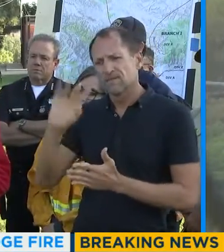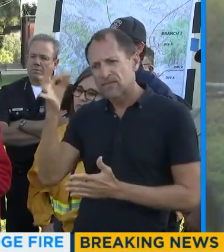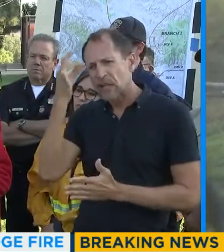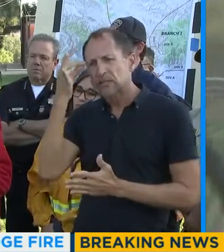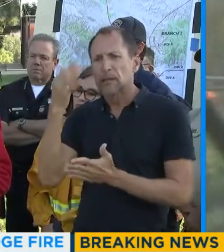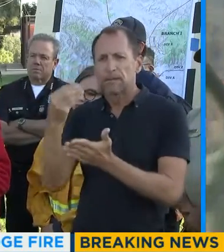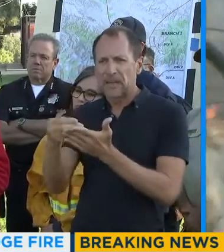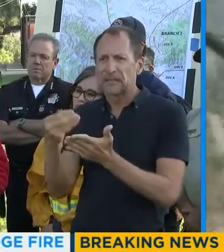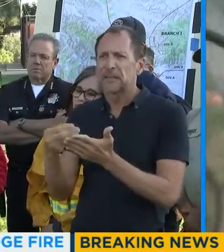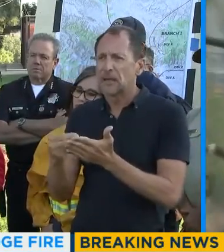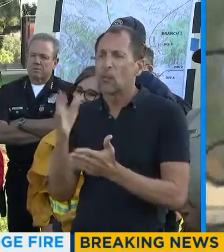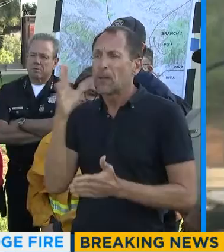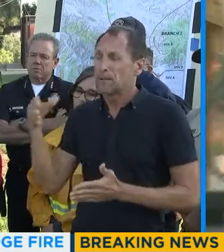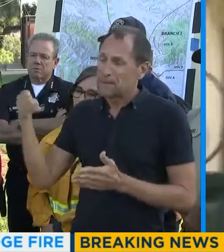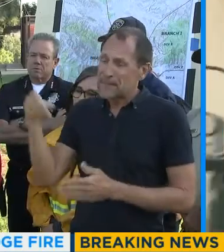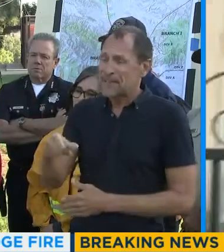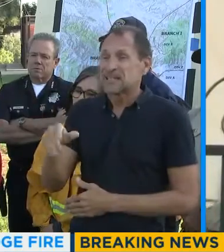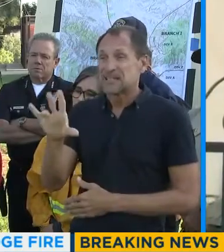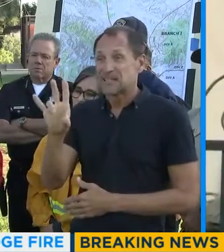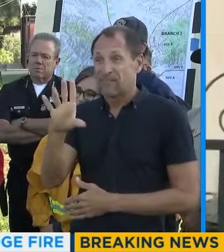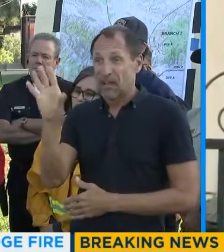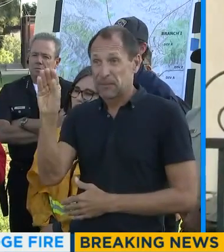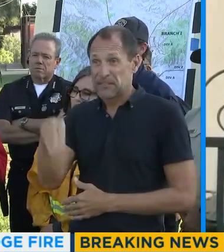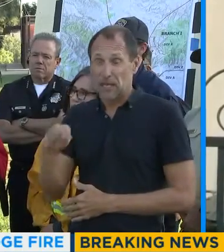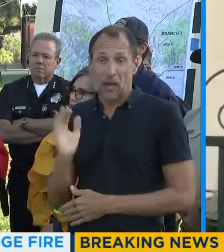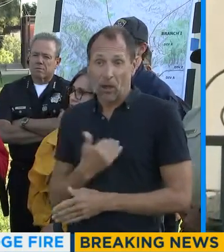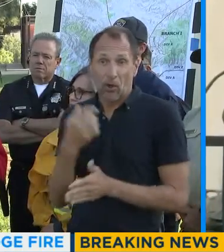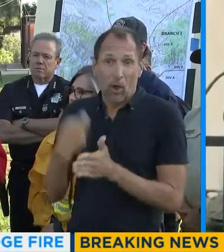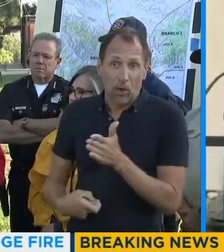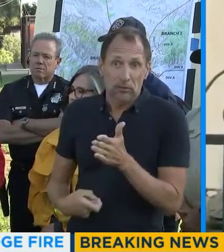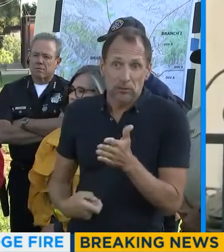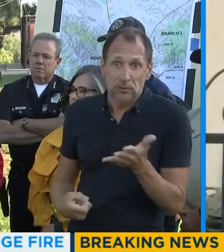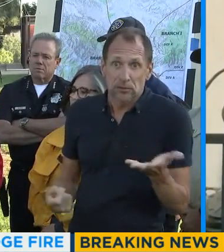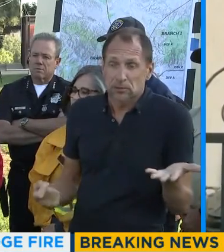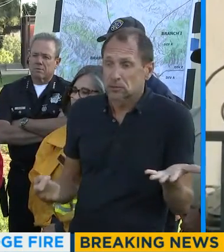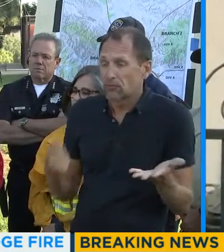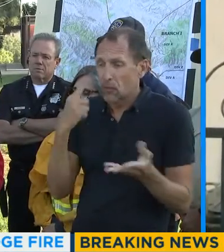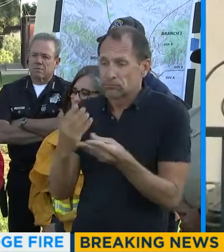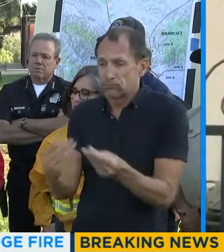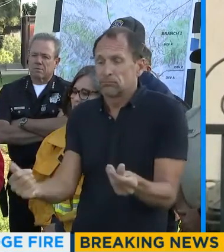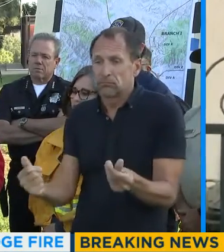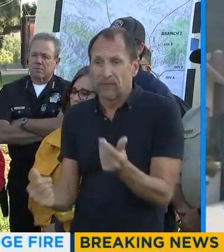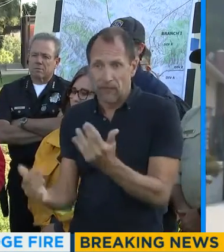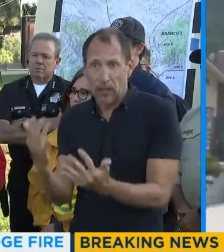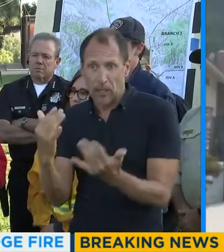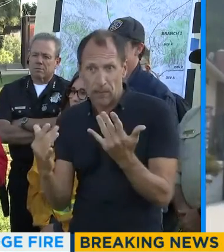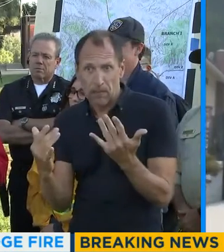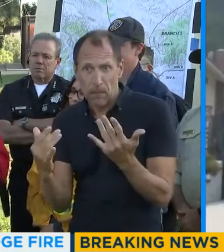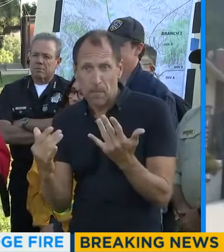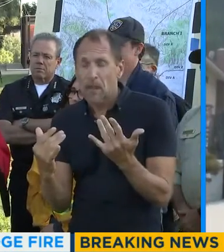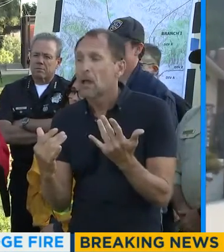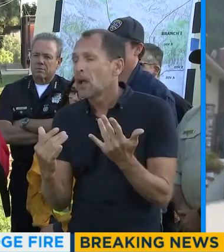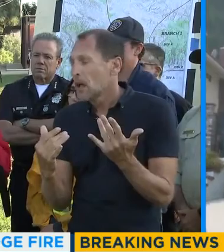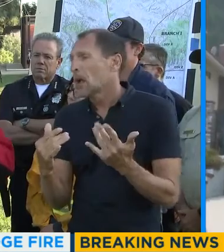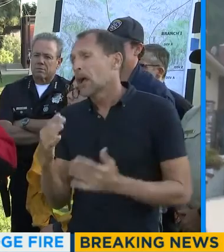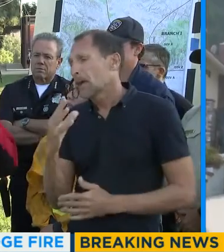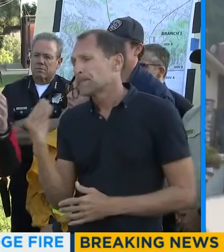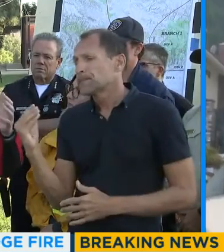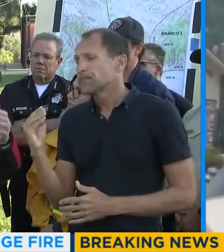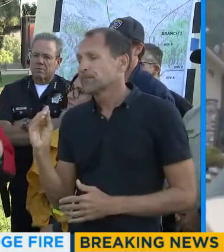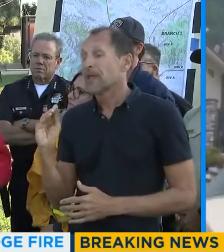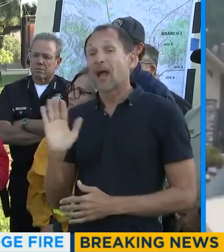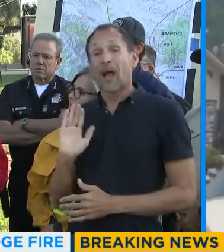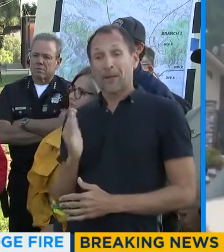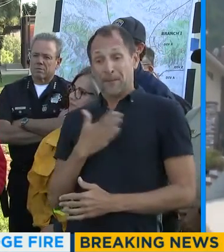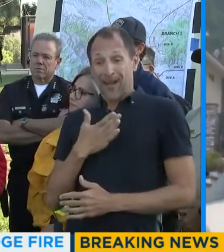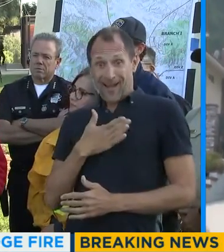pay 75%, we expect, of the costs of putting out this fire. And our neighborhood